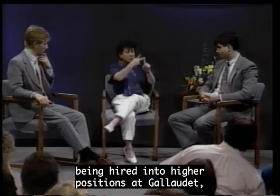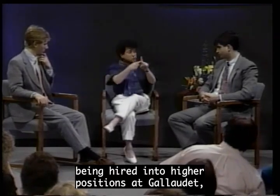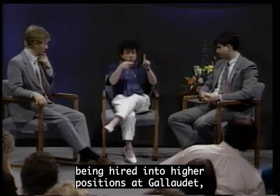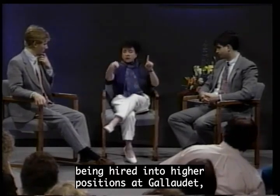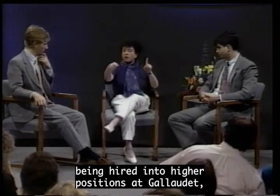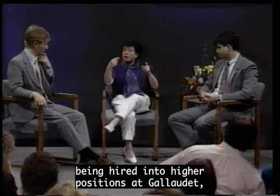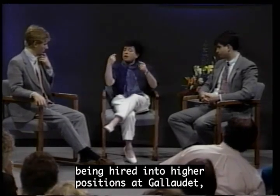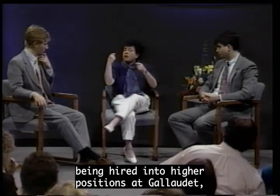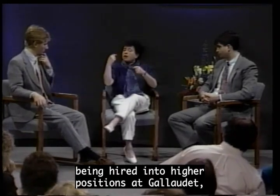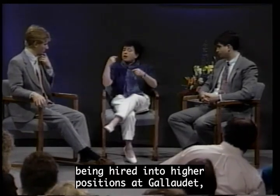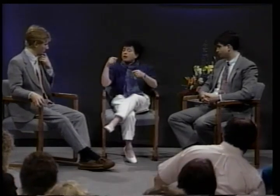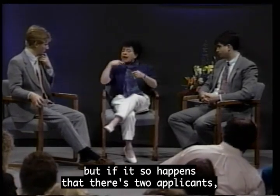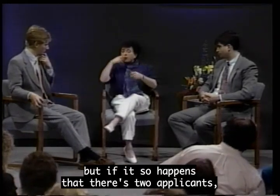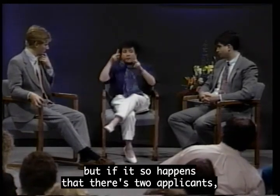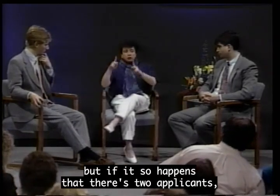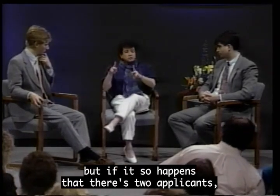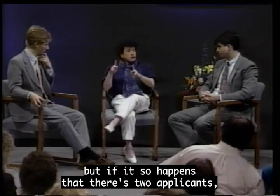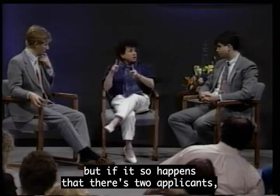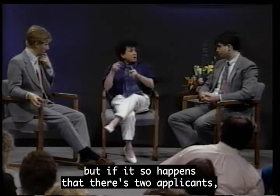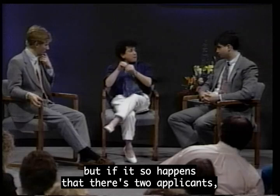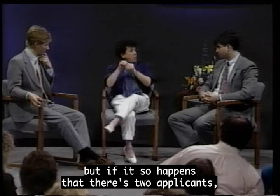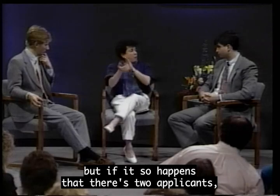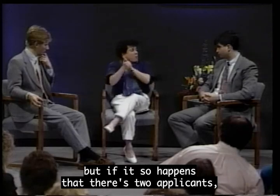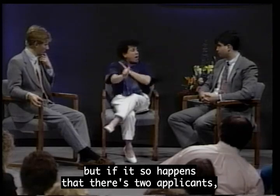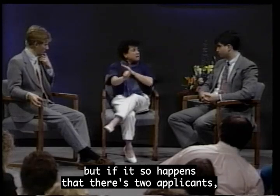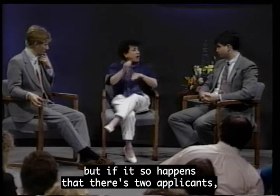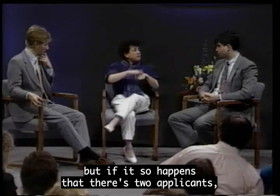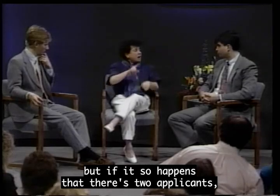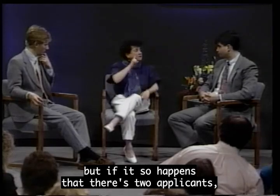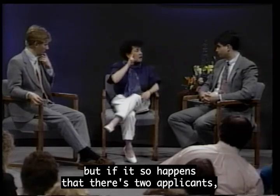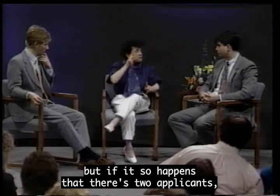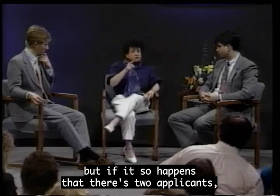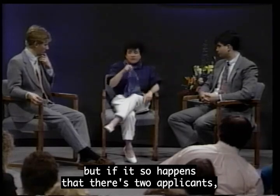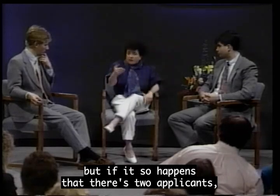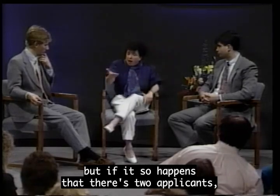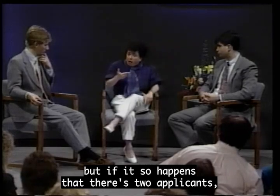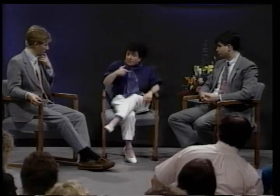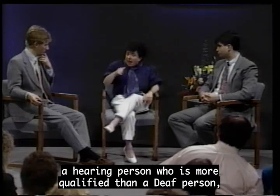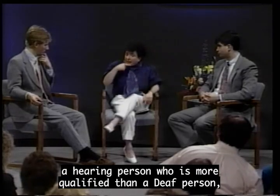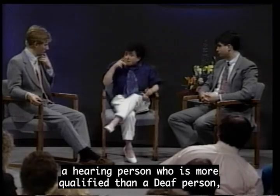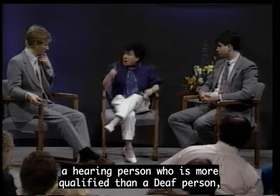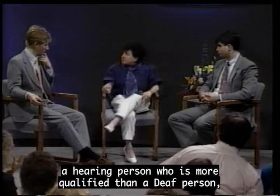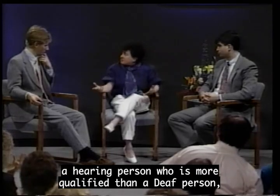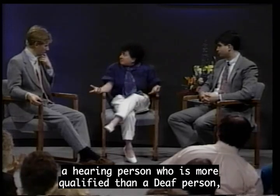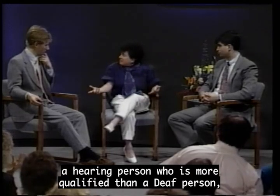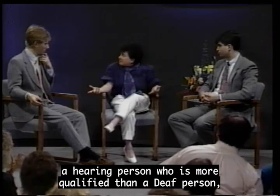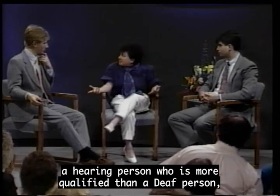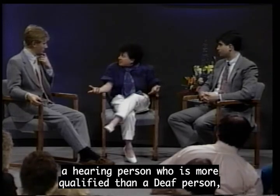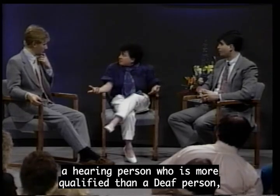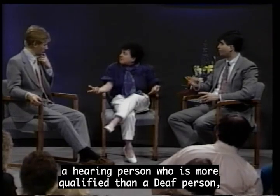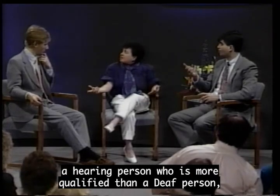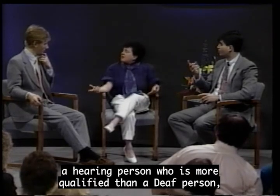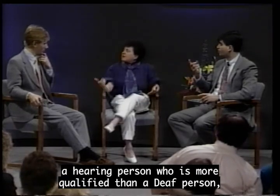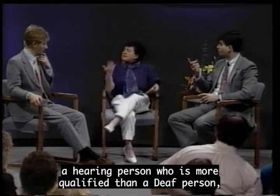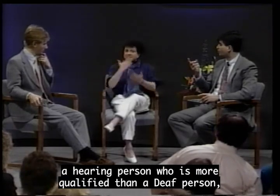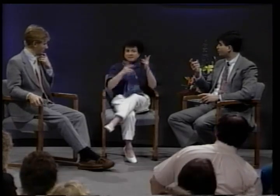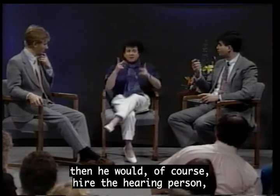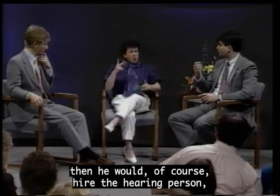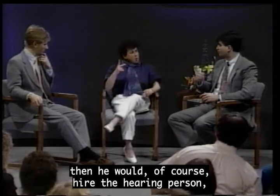there's two applicants, a hearing person who is more qualified than a deaf person, then he would, of course, hire the hearing person. And